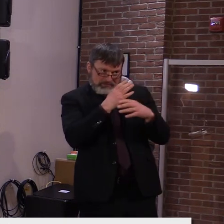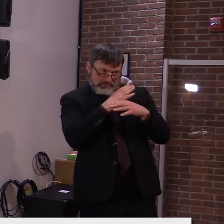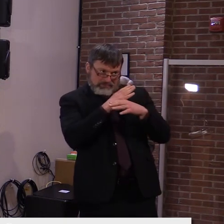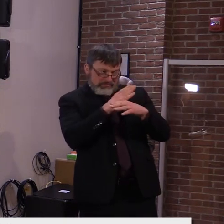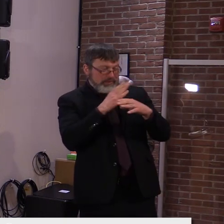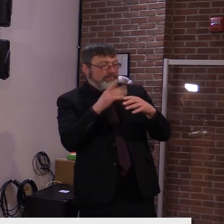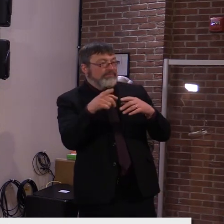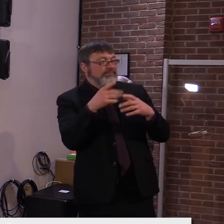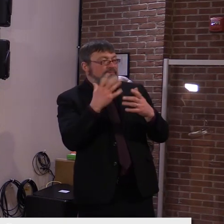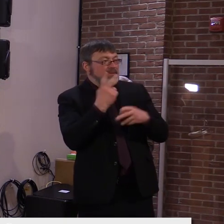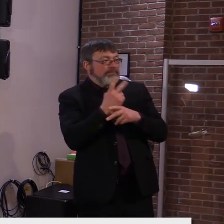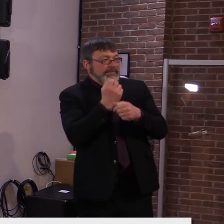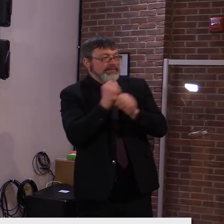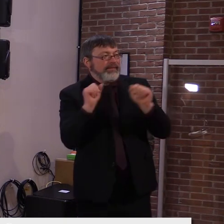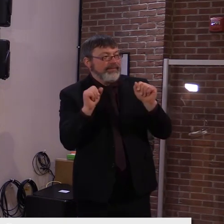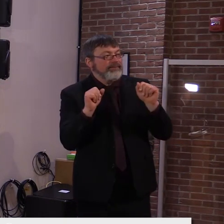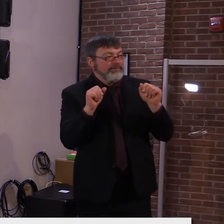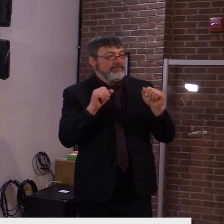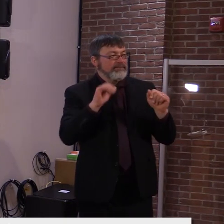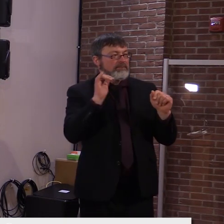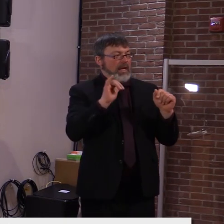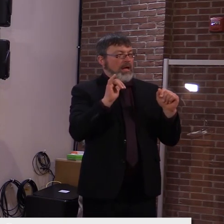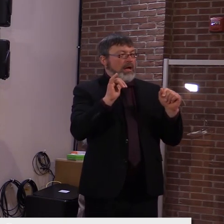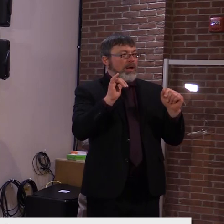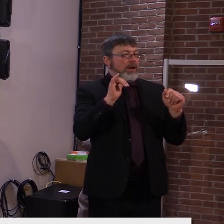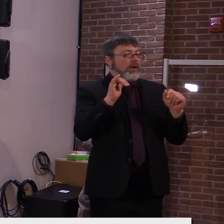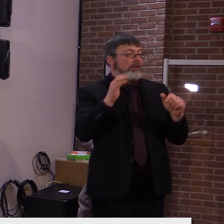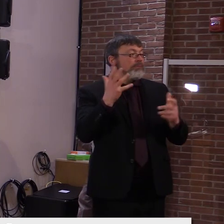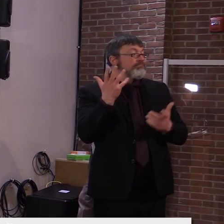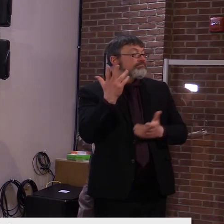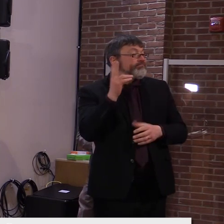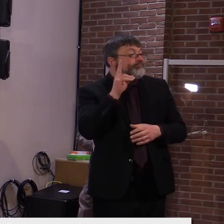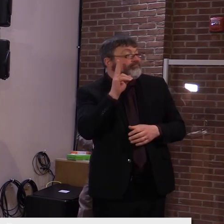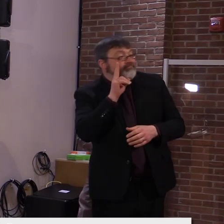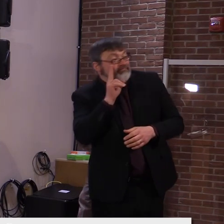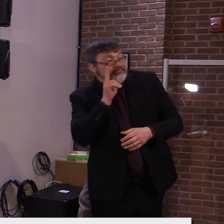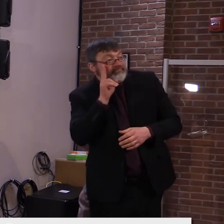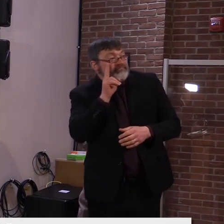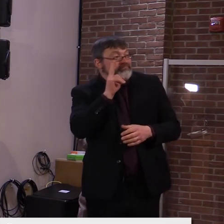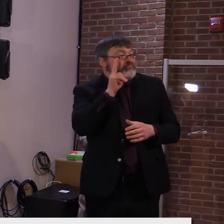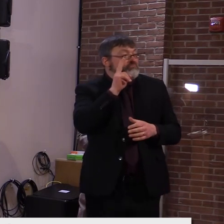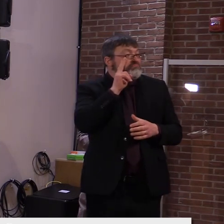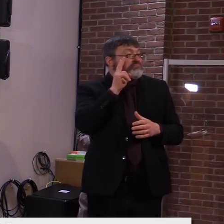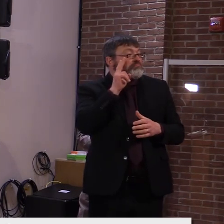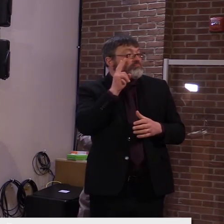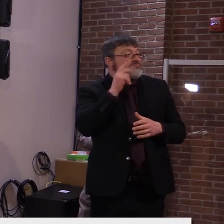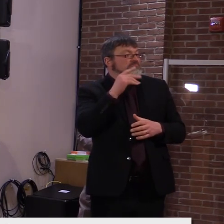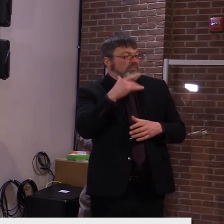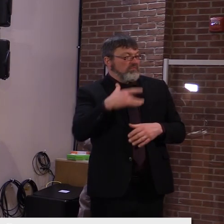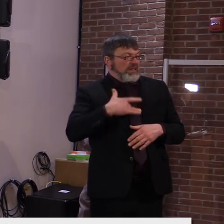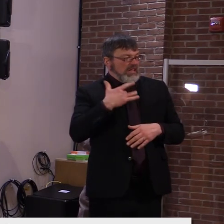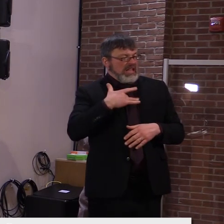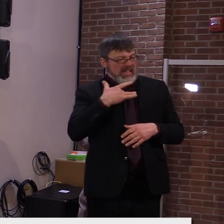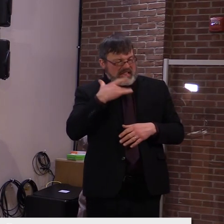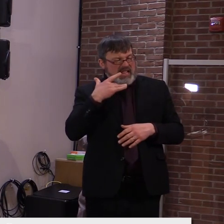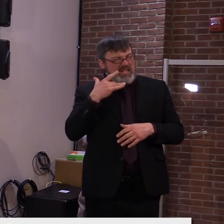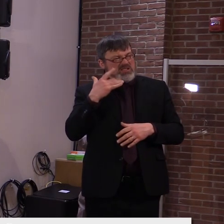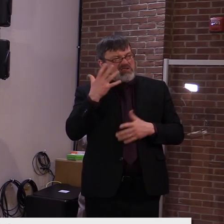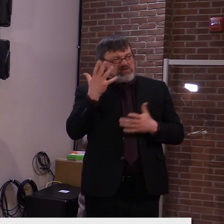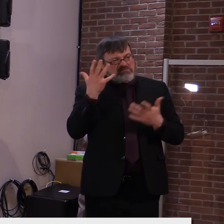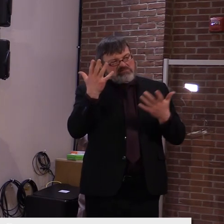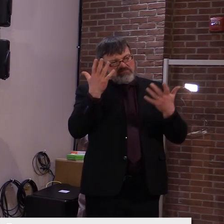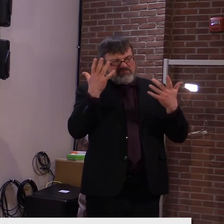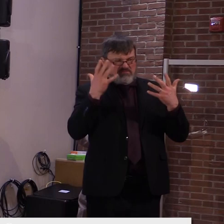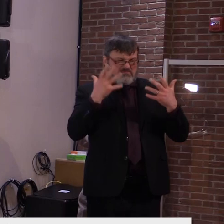that we'll see a number of schools go going back to in-person instruction in the very near